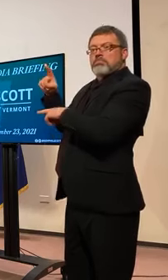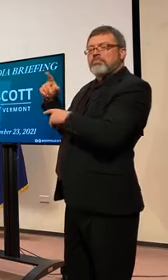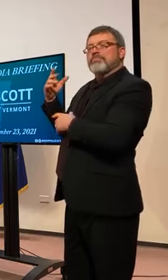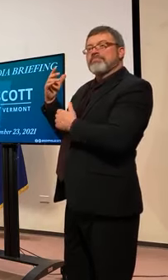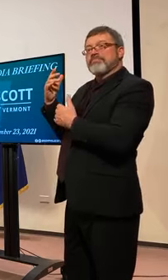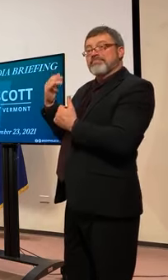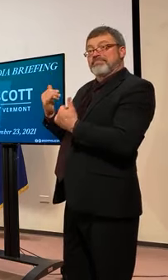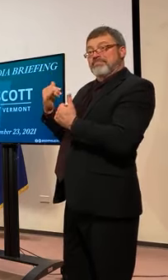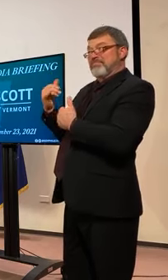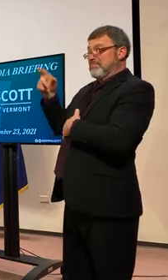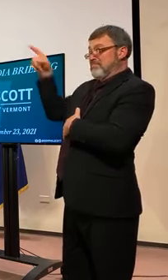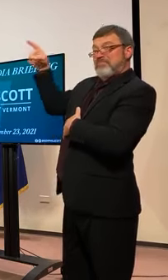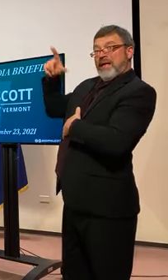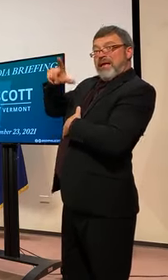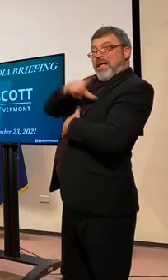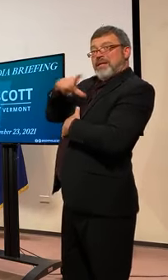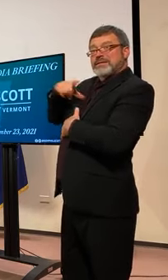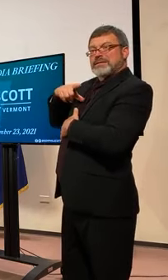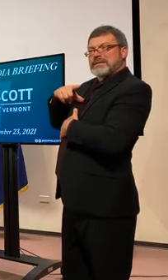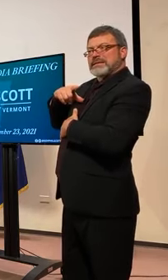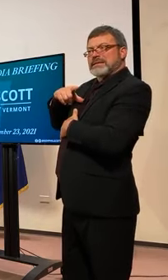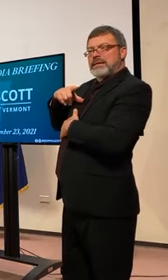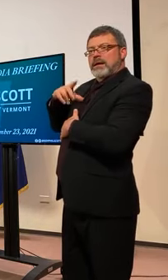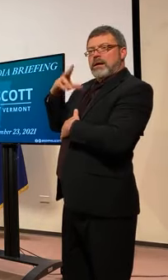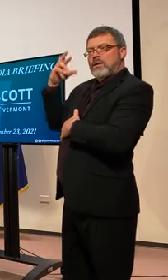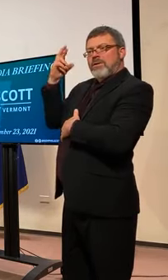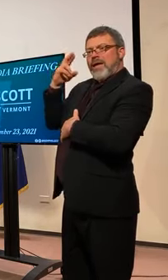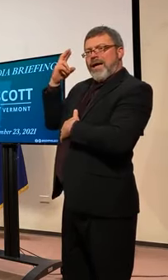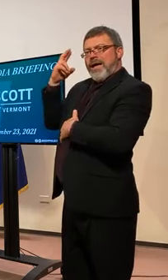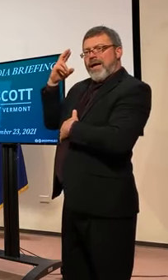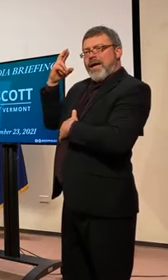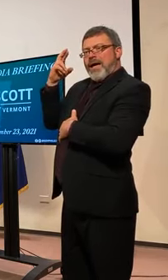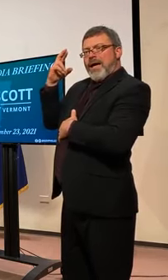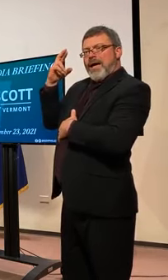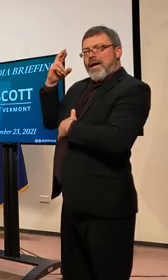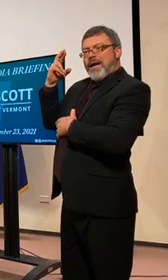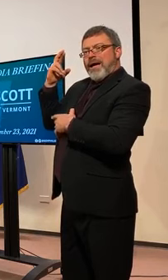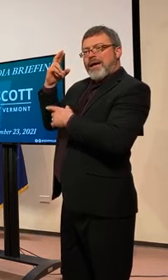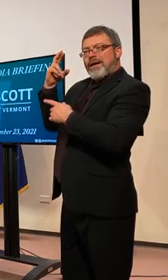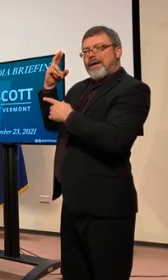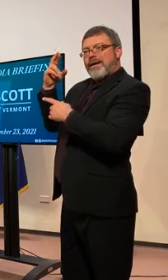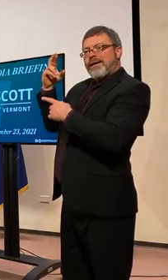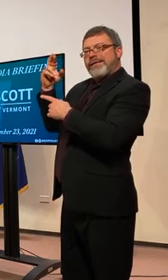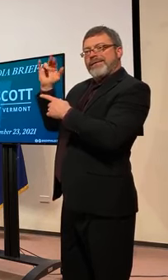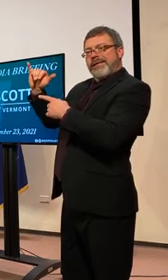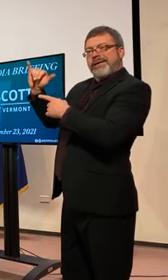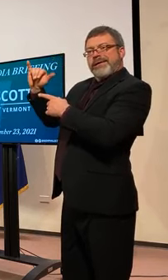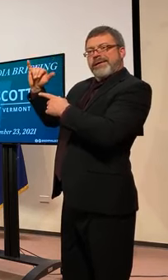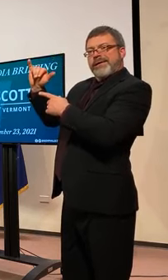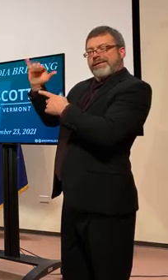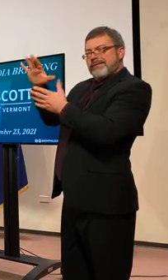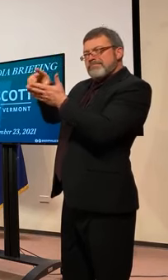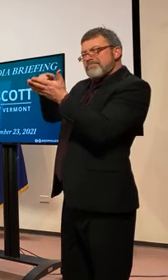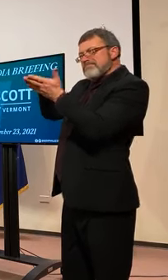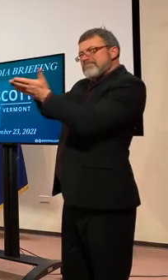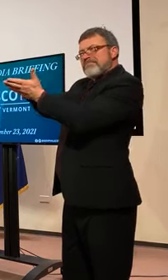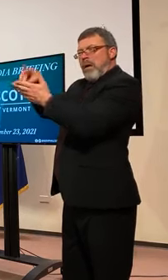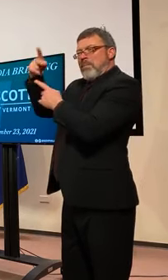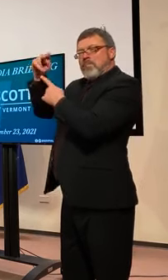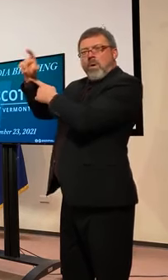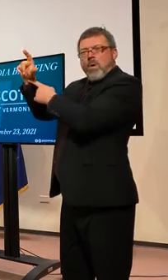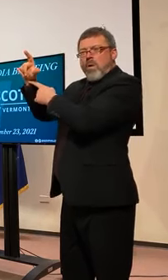since learned that there never was any poll by the VLCT of its members, that there was no